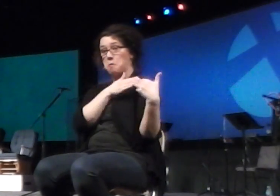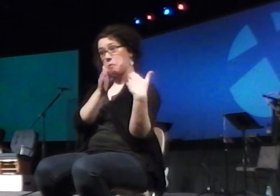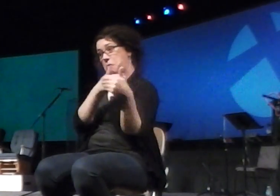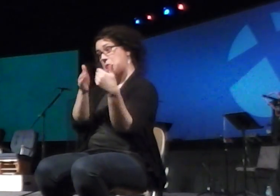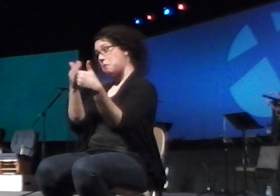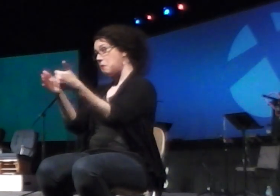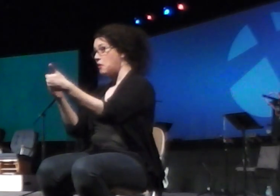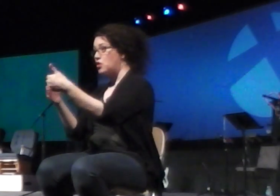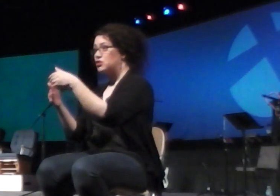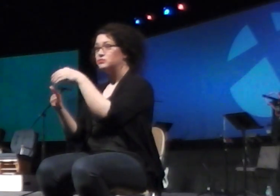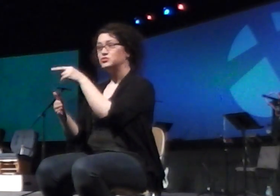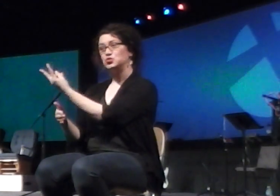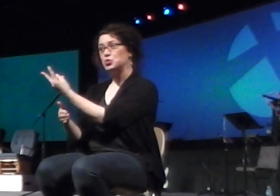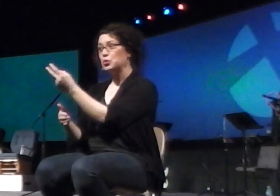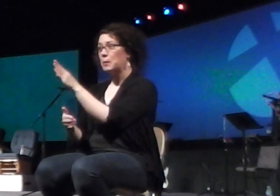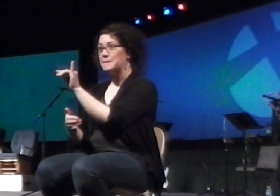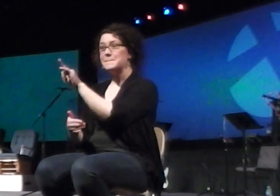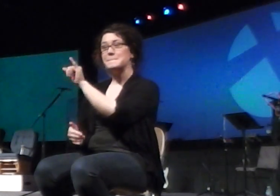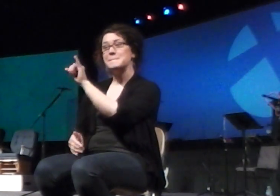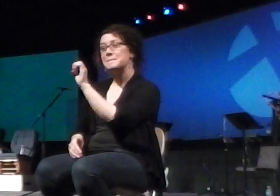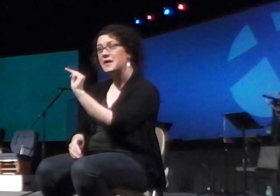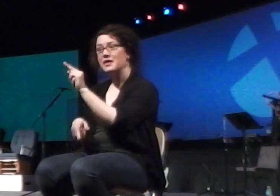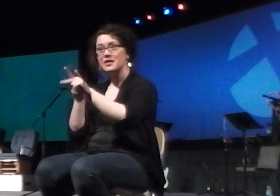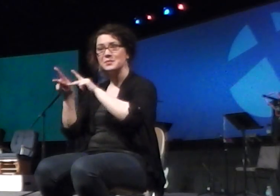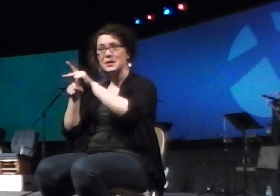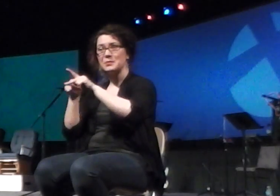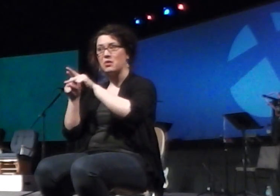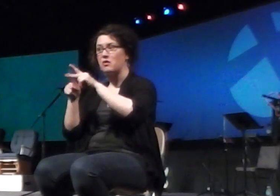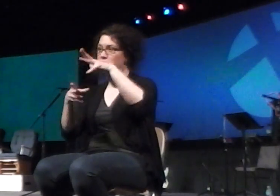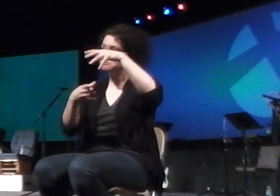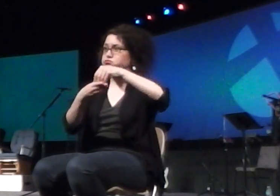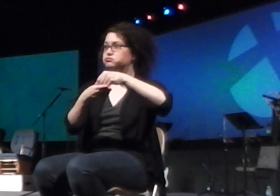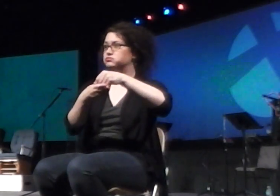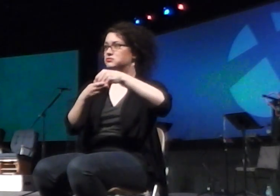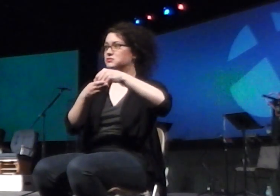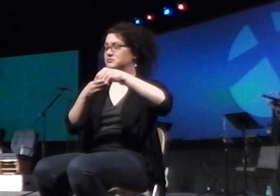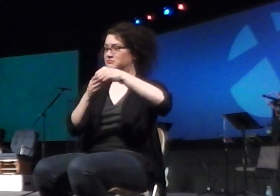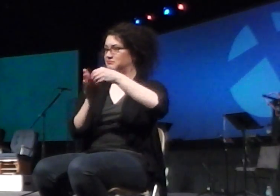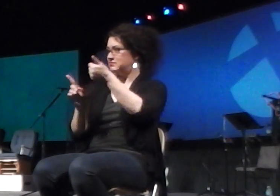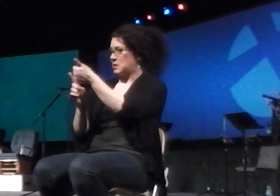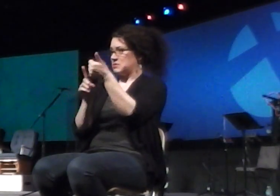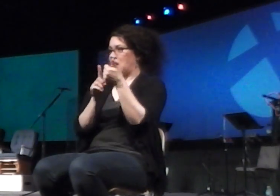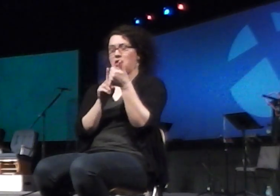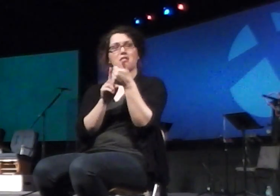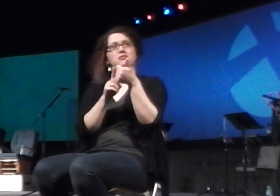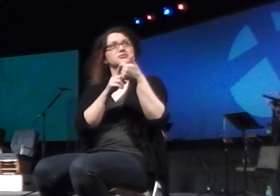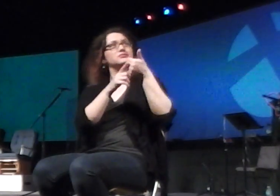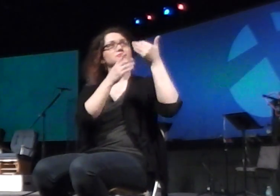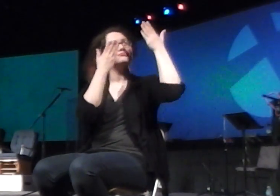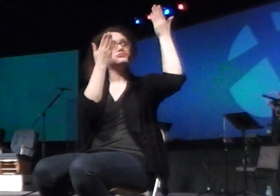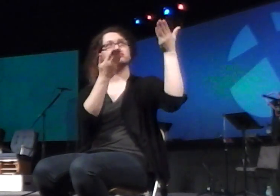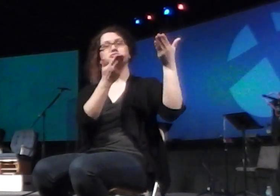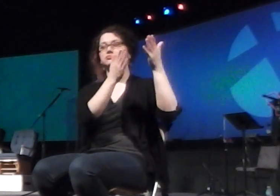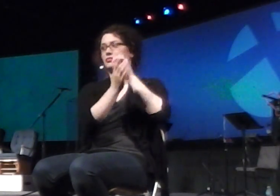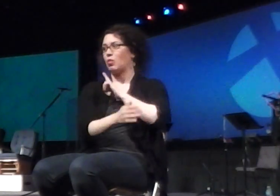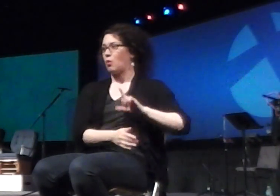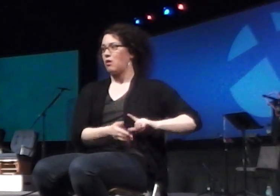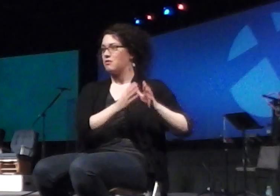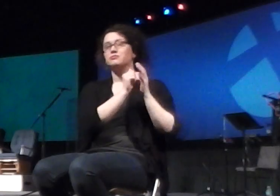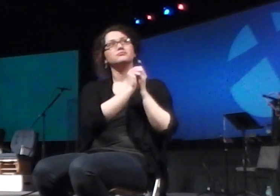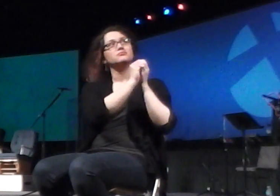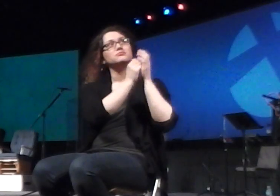today call Jesus Lord. And that's an amazing thing. That God would use people that young all throughout the